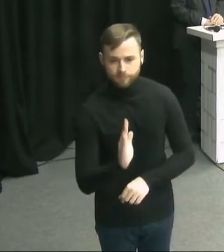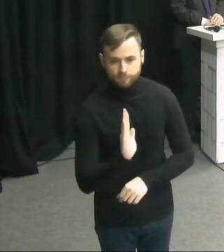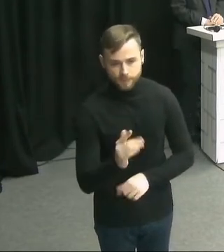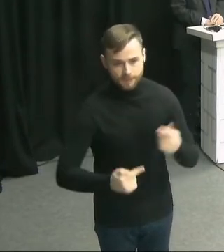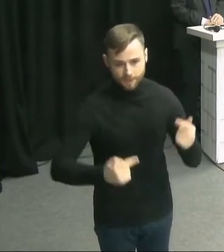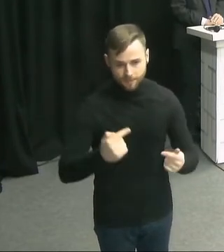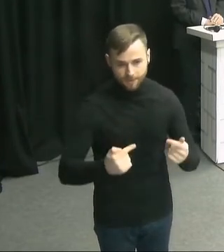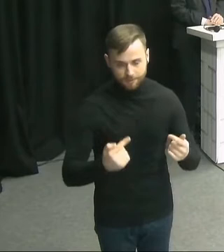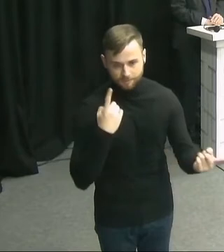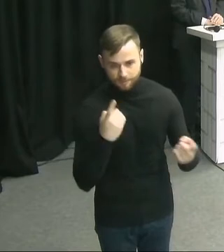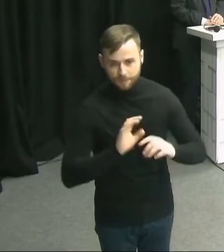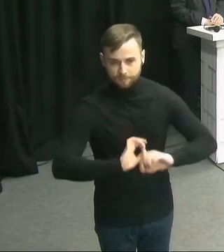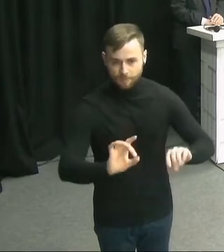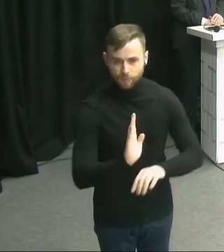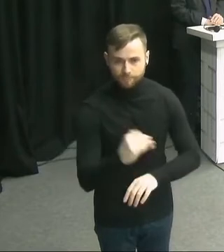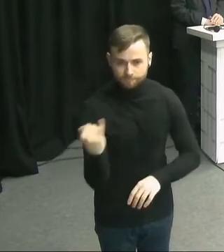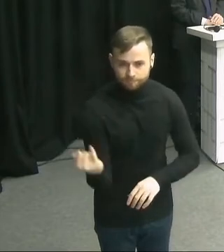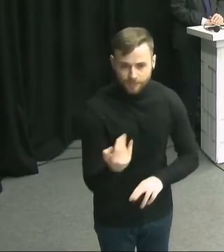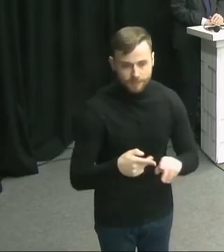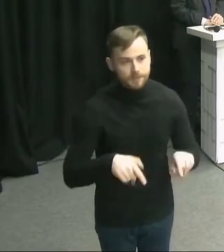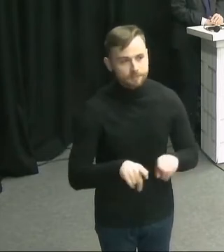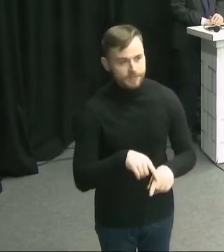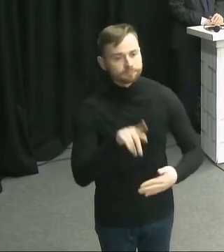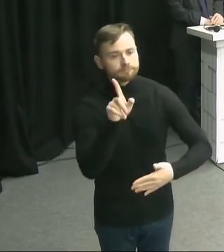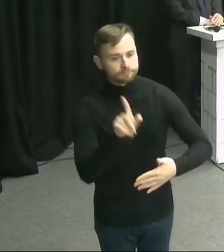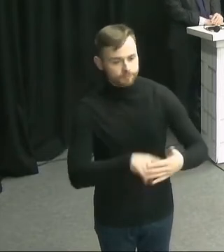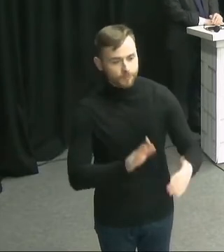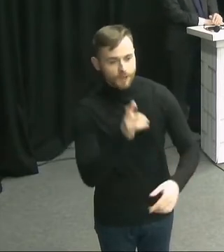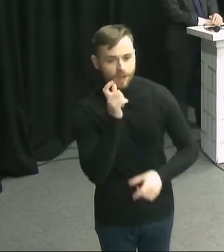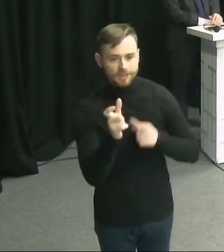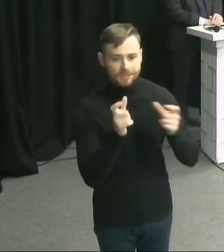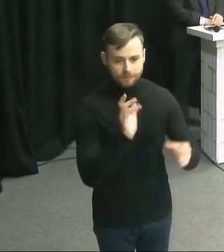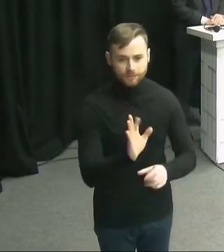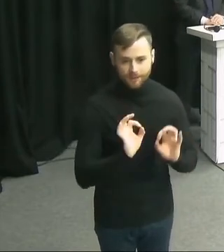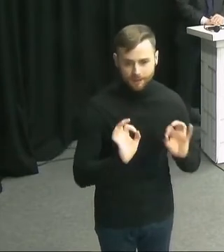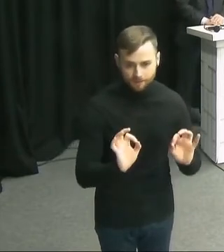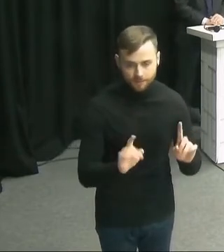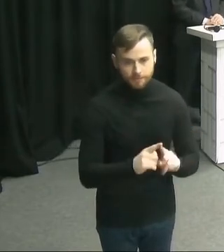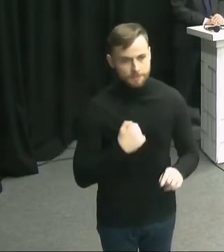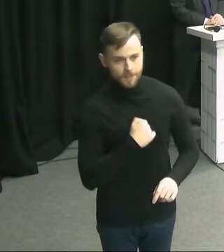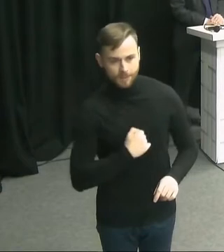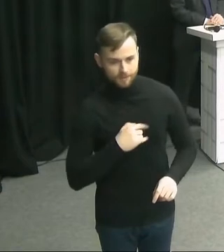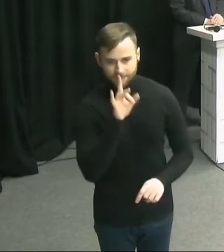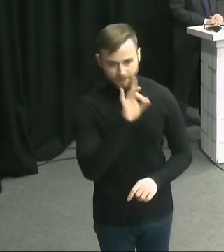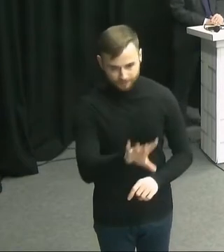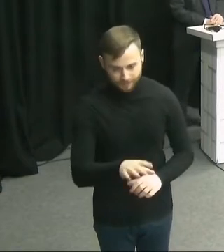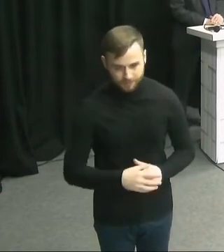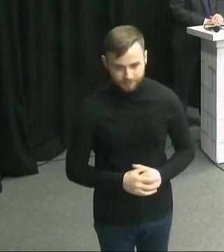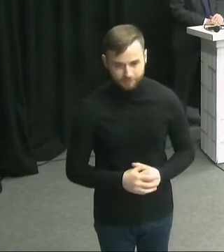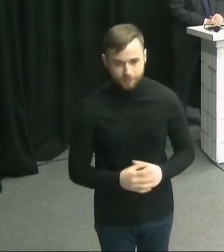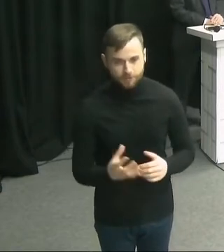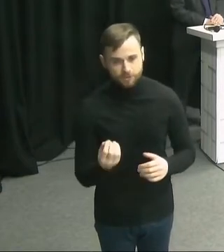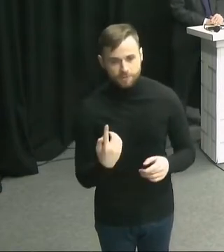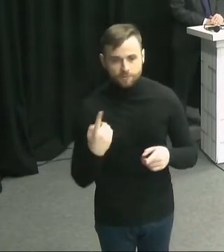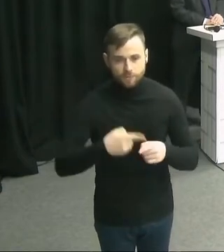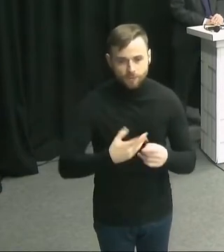he will actively participate and moderate today's discussion. I hope that everybody will